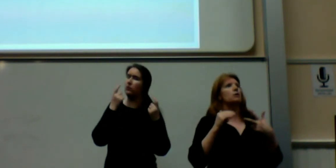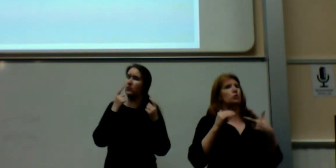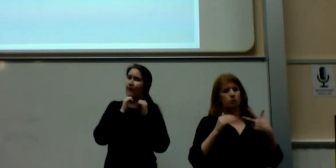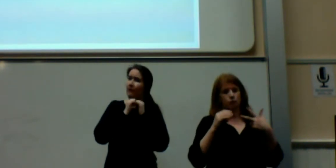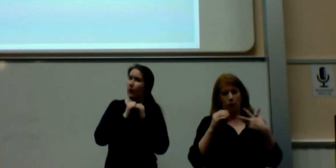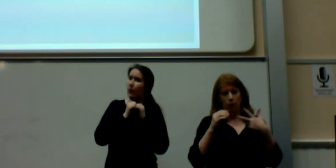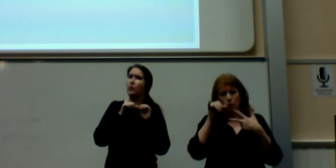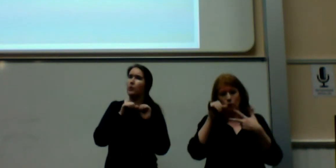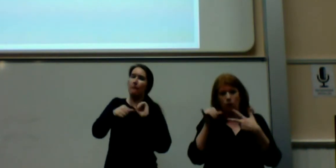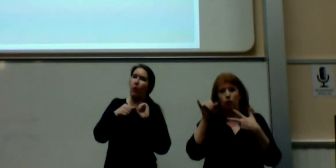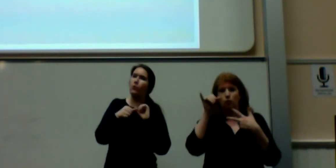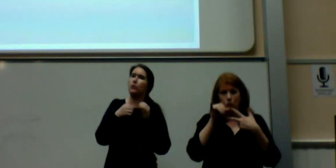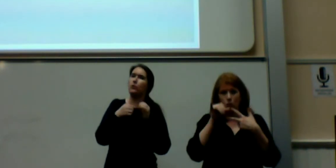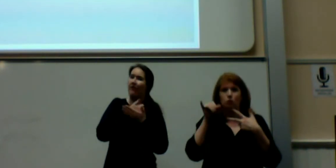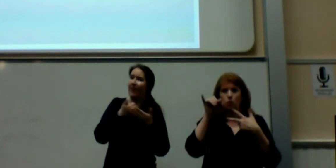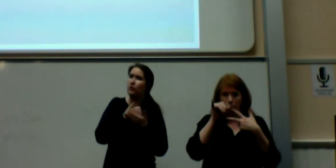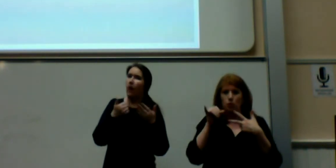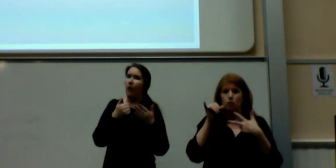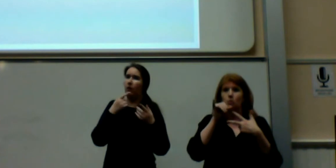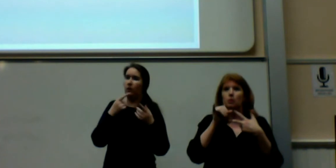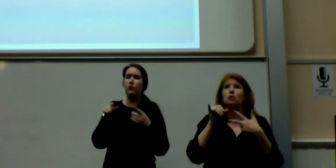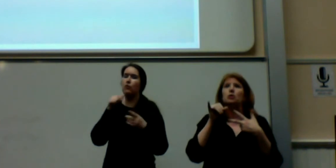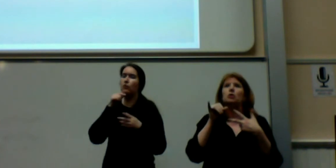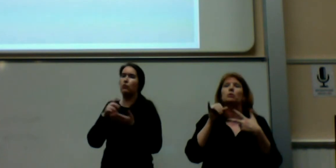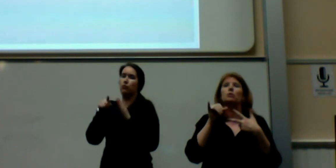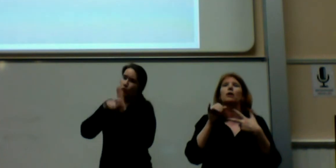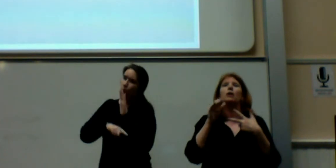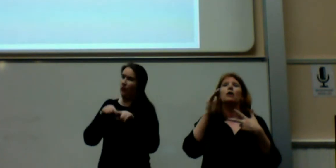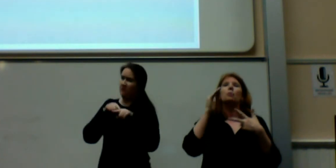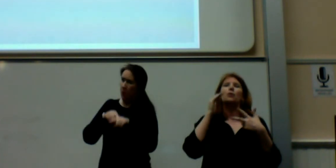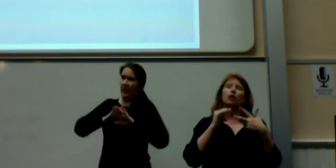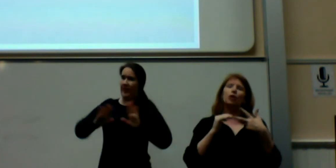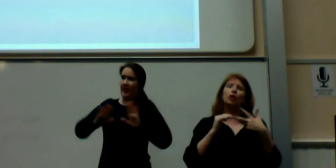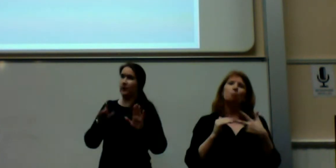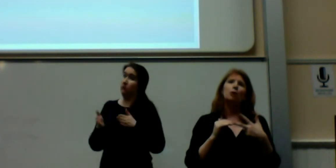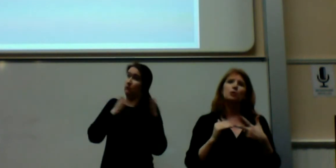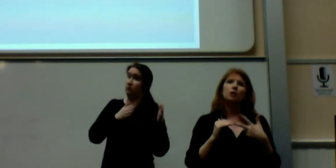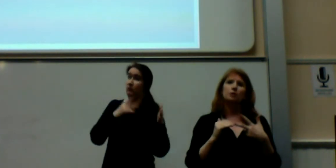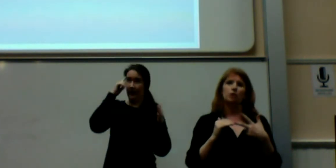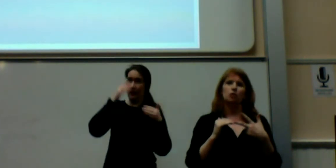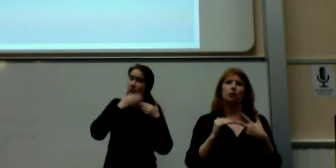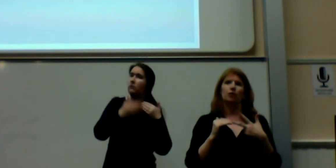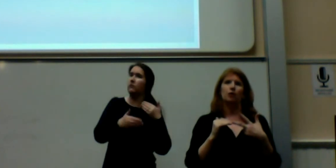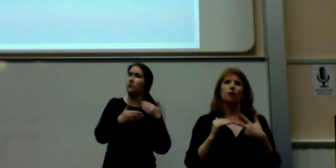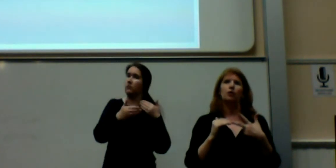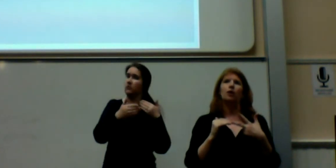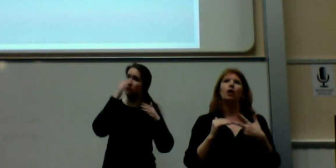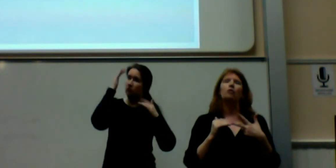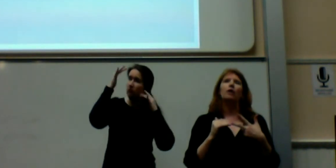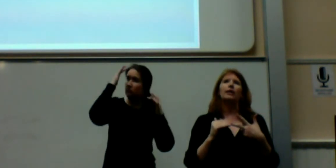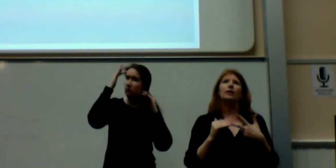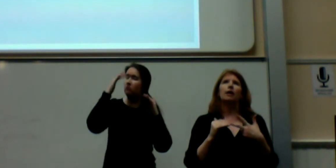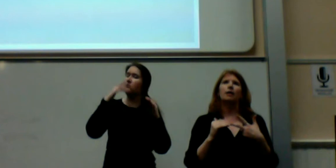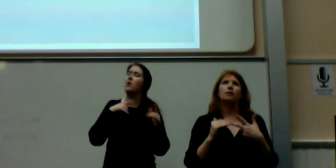conventional being sort of the way you follow the rules, you do what you're supposed to do, but the post-conventional